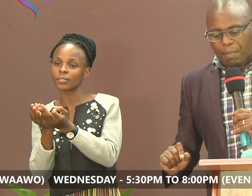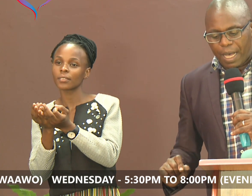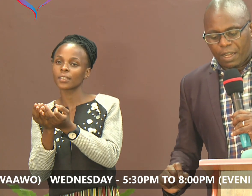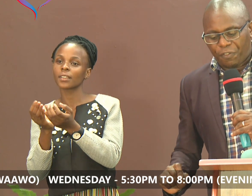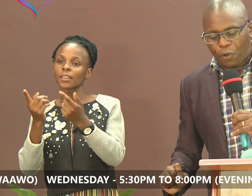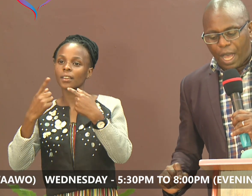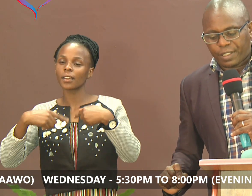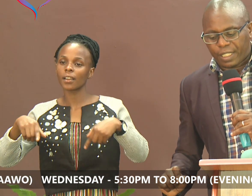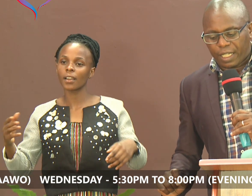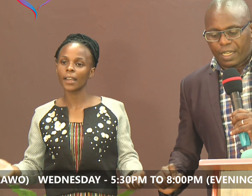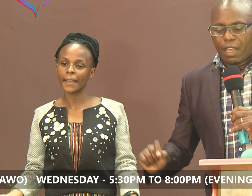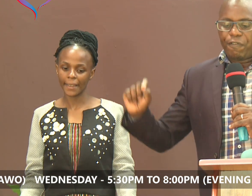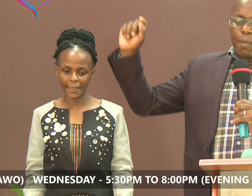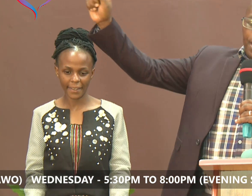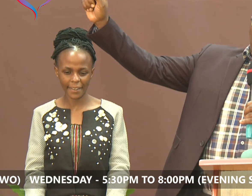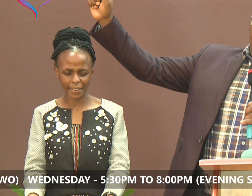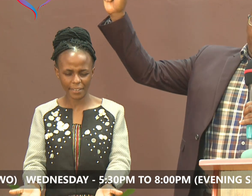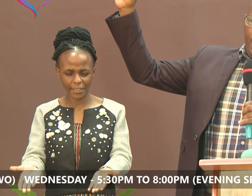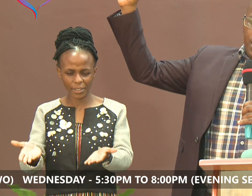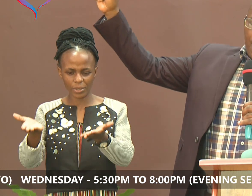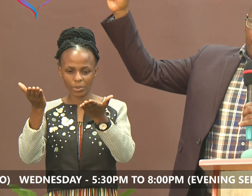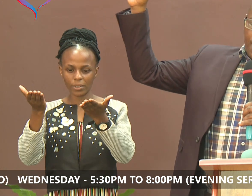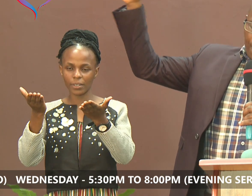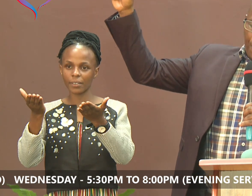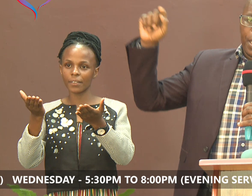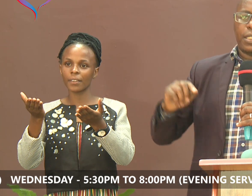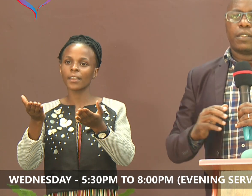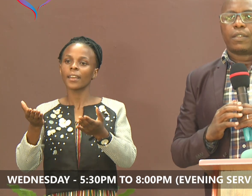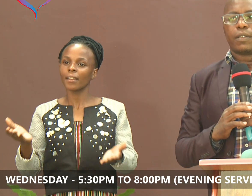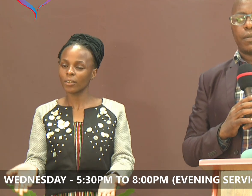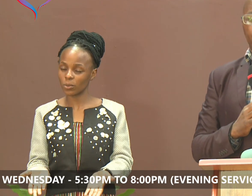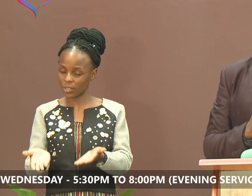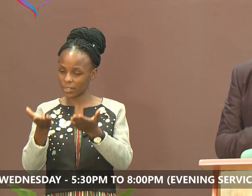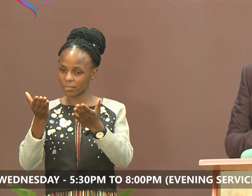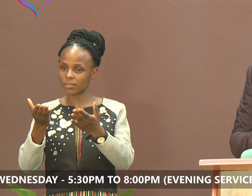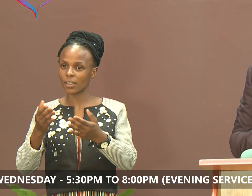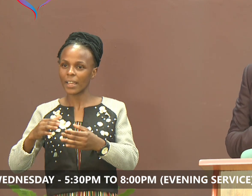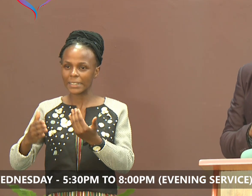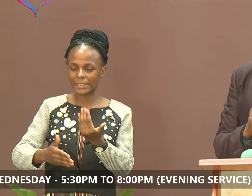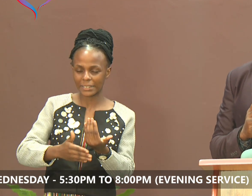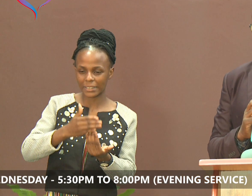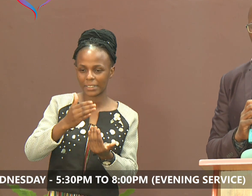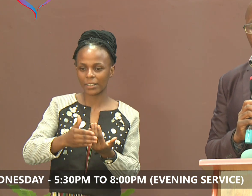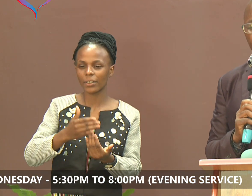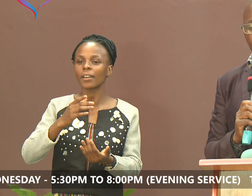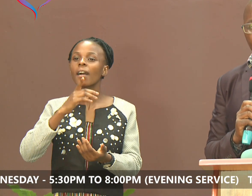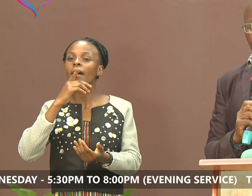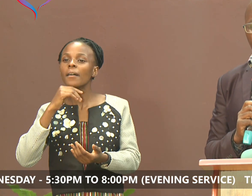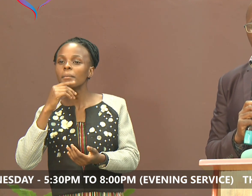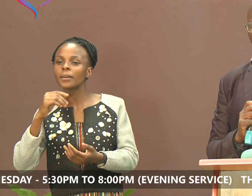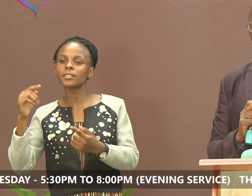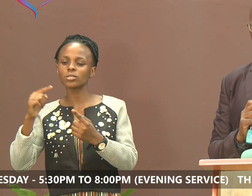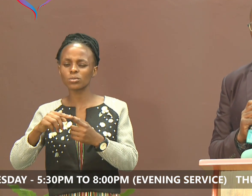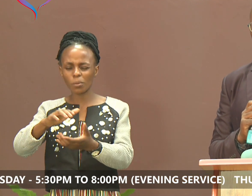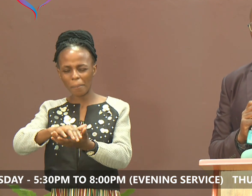raising a man for a certain family to marry that girl in the other family. Era tulinako omulenzi gwe tukuza